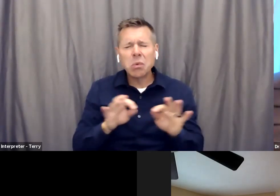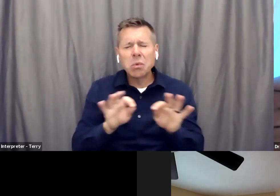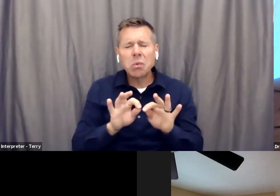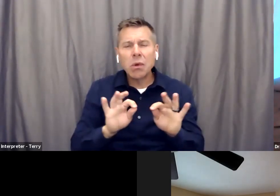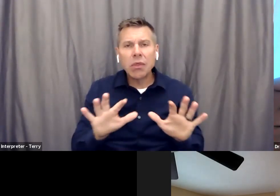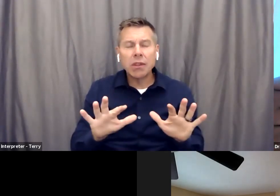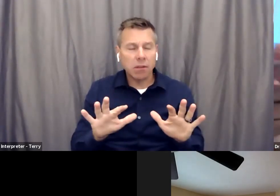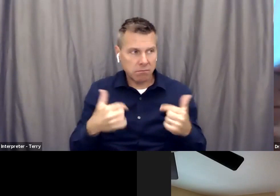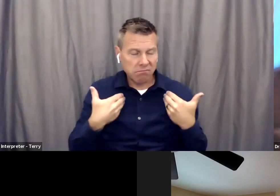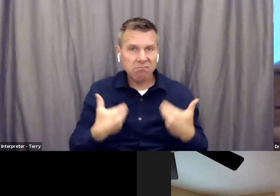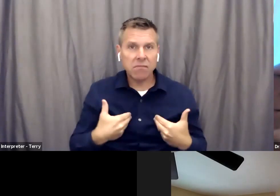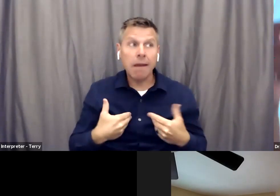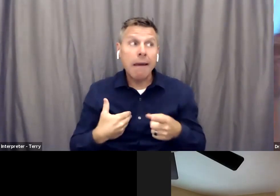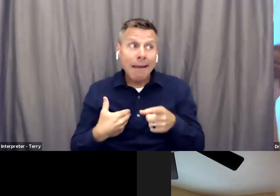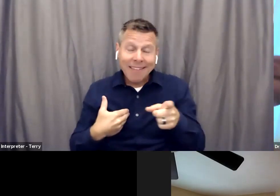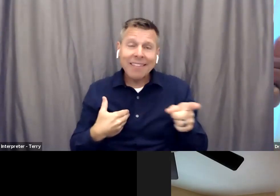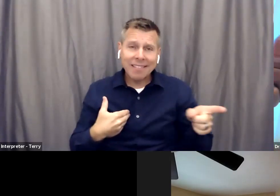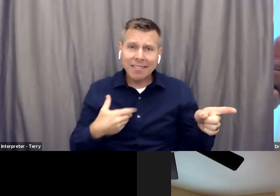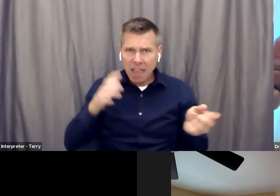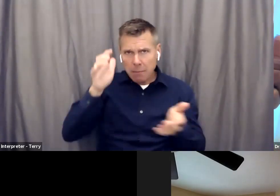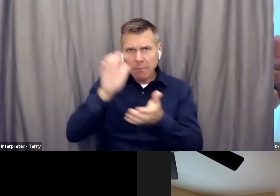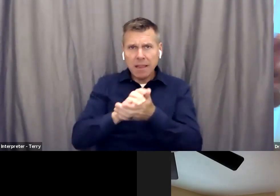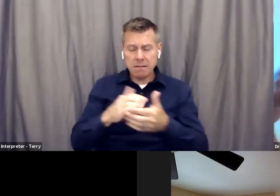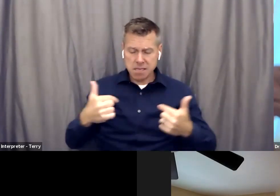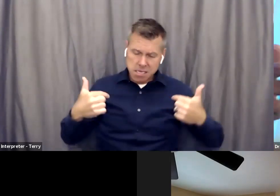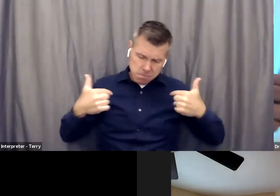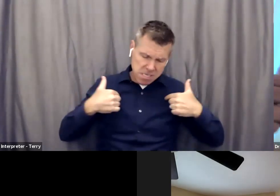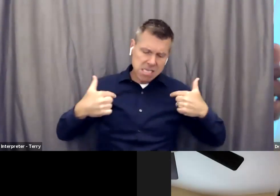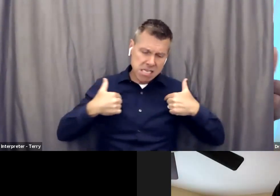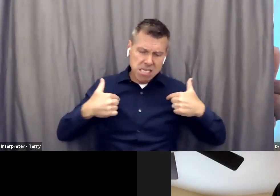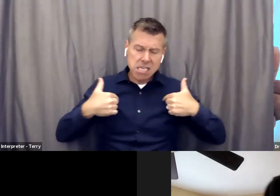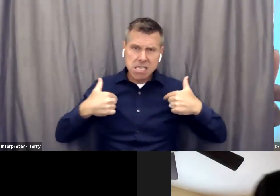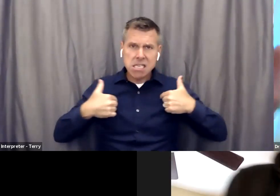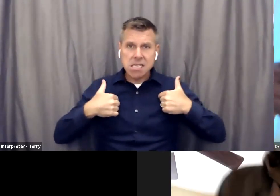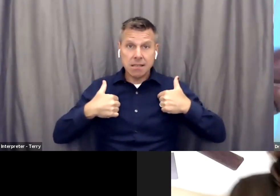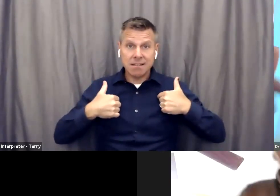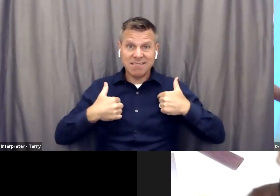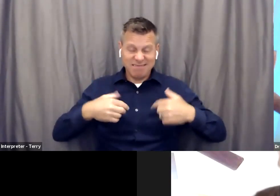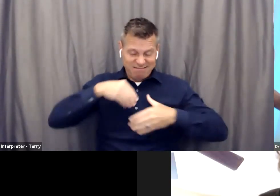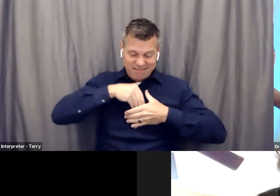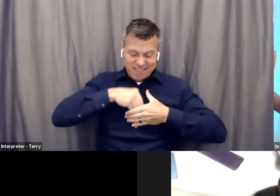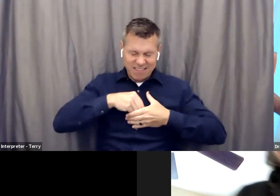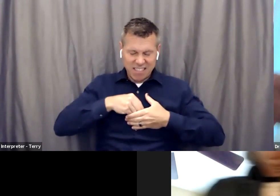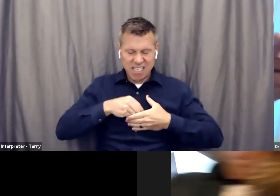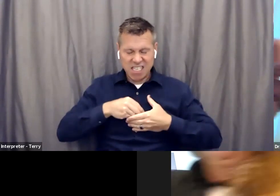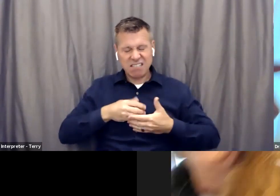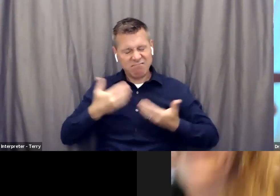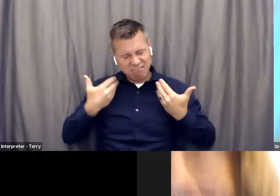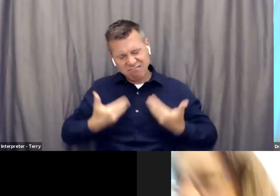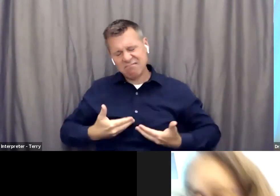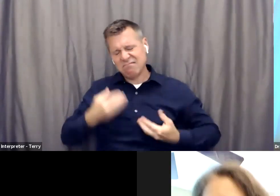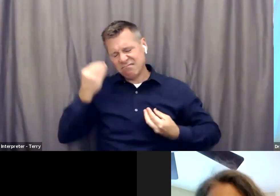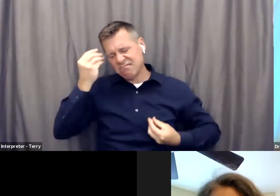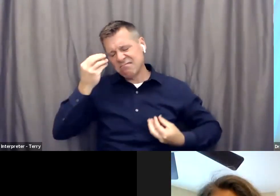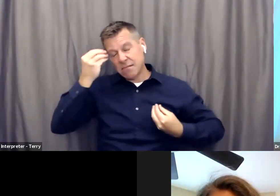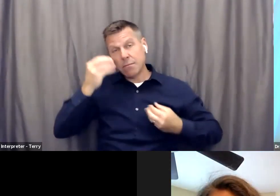believing not only their thoughts that come from within them, they're believing what their family